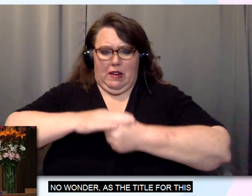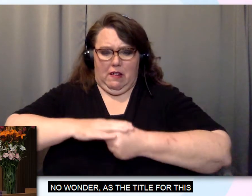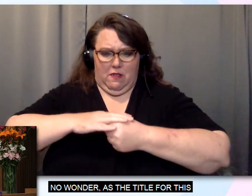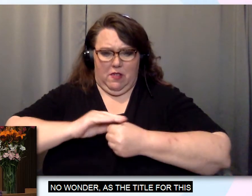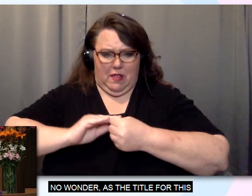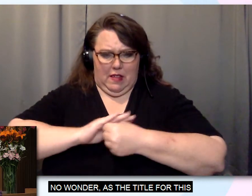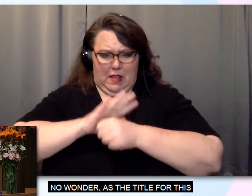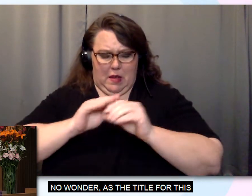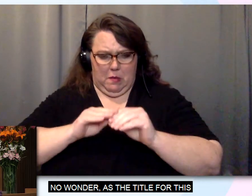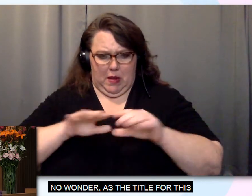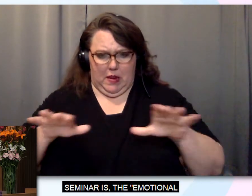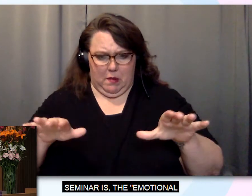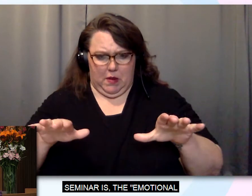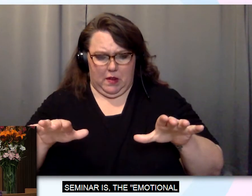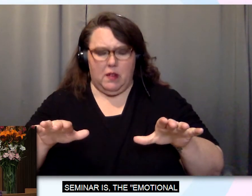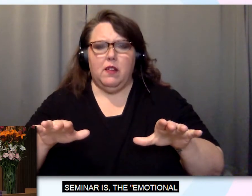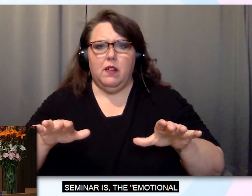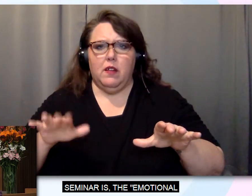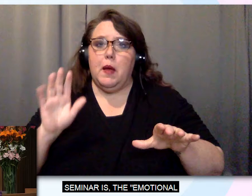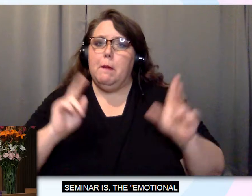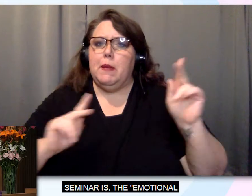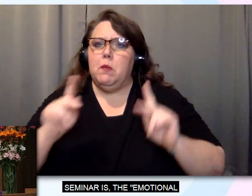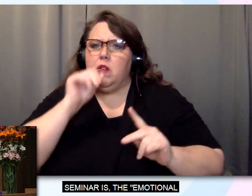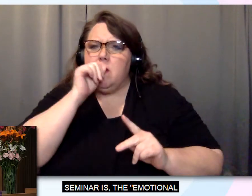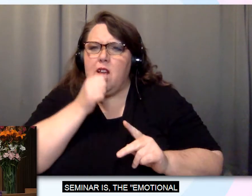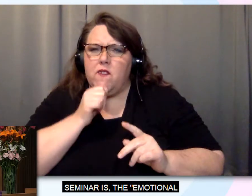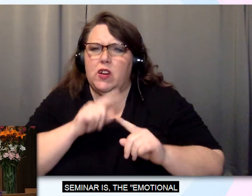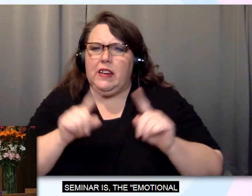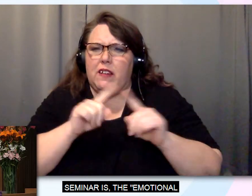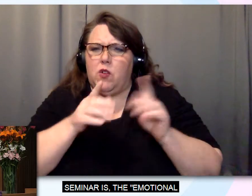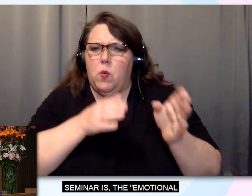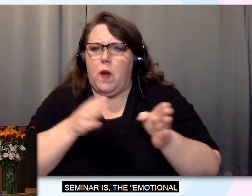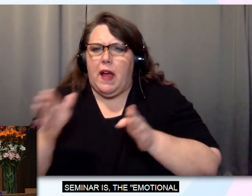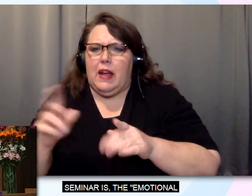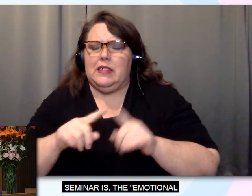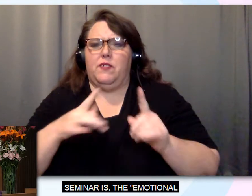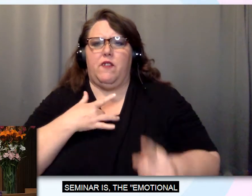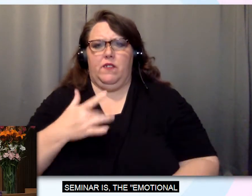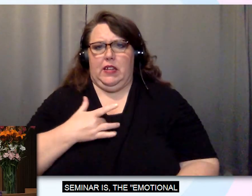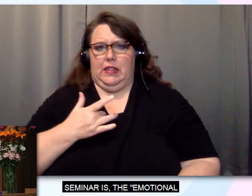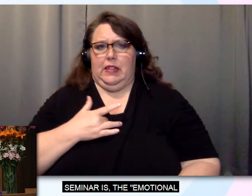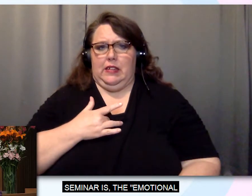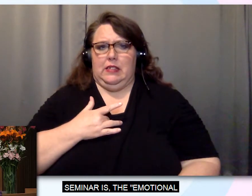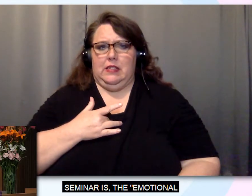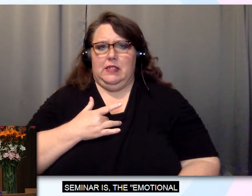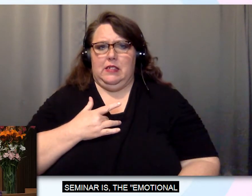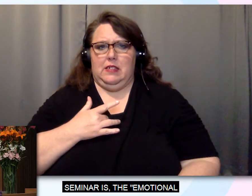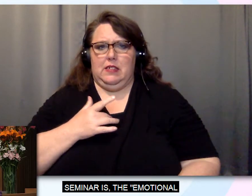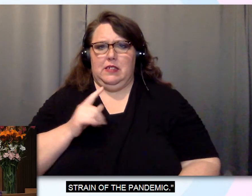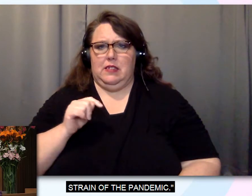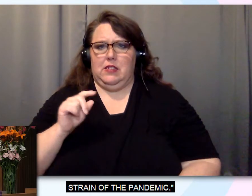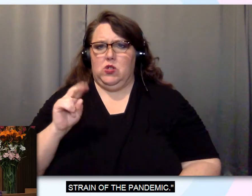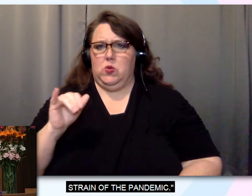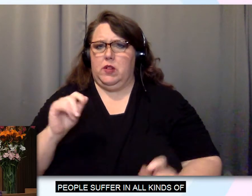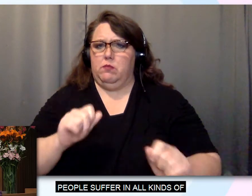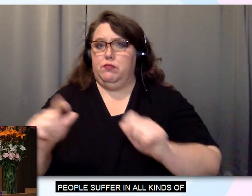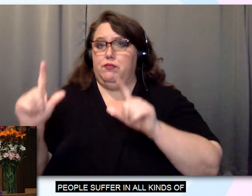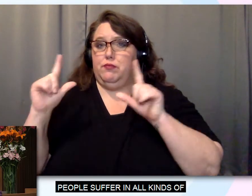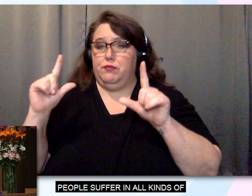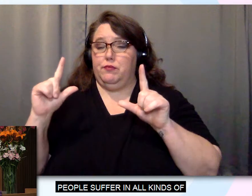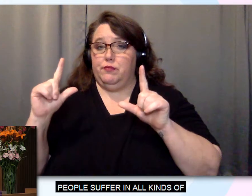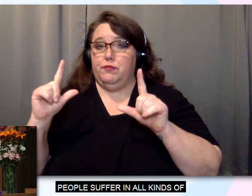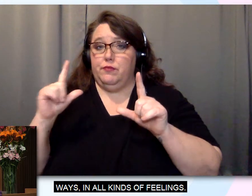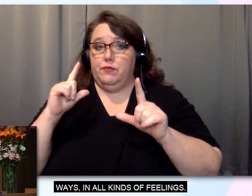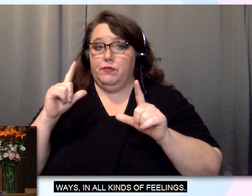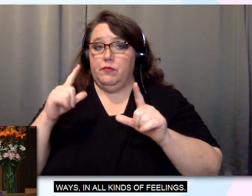strain of the pandemic. People suffer in all kinds of ways, all kinds of feelings. And Tony, if you can put